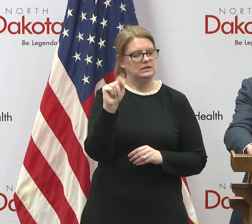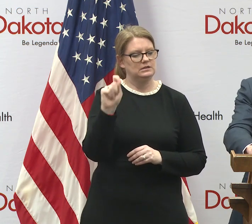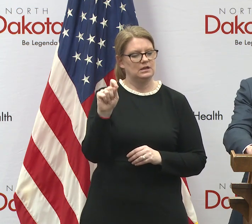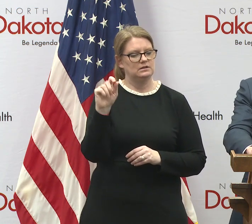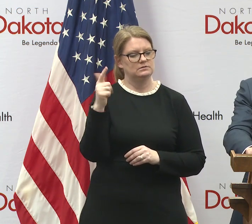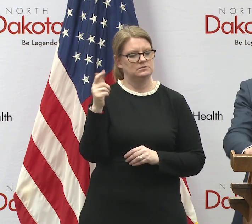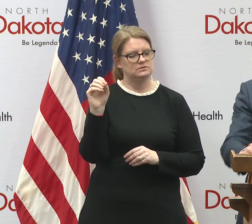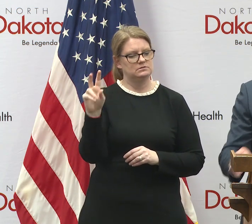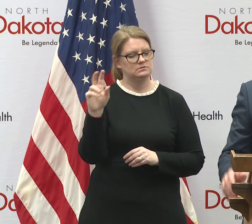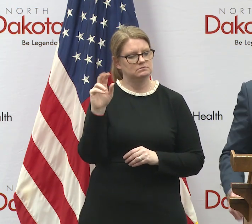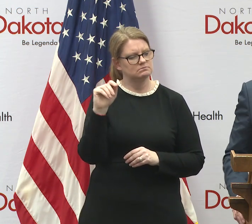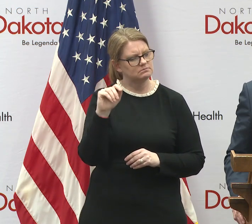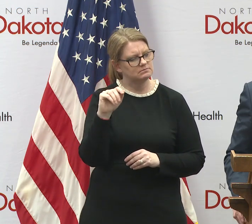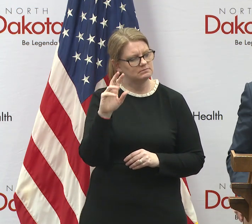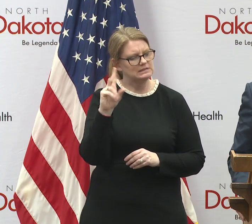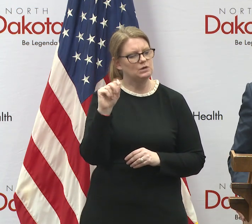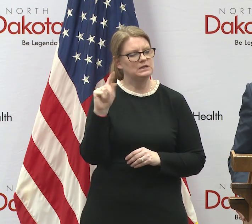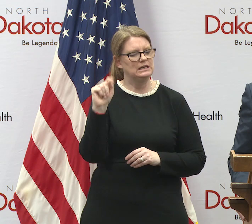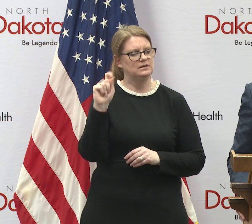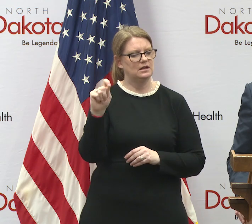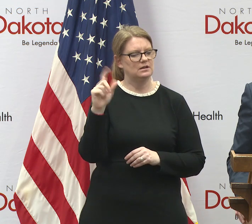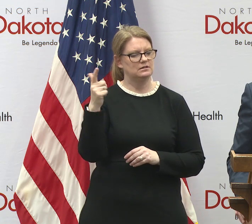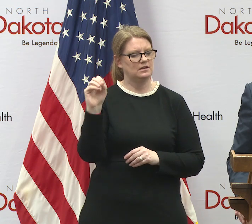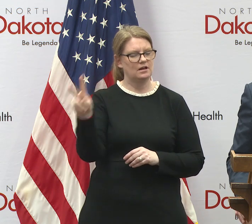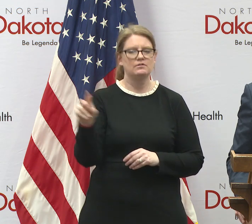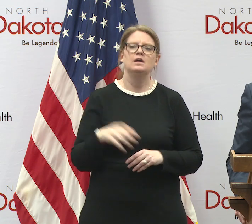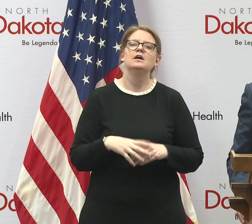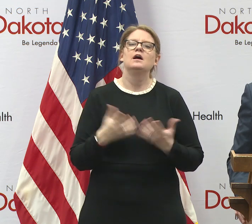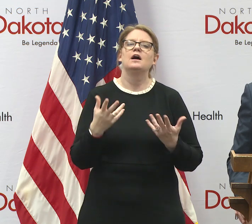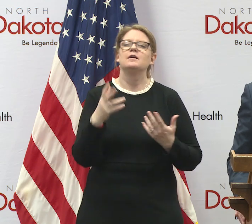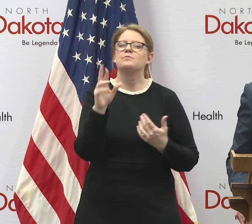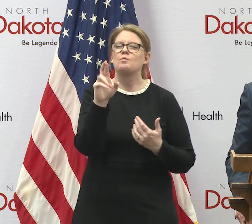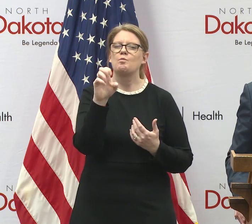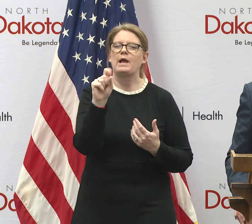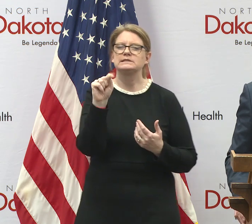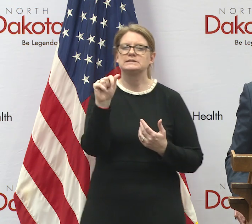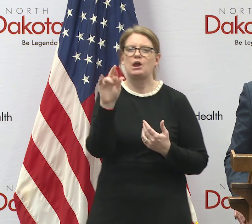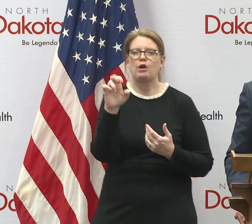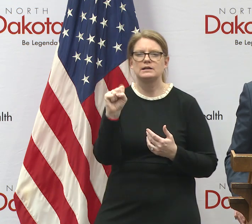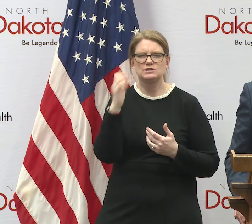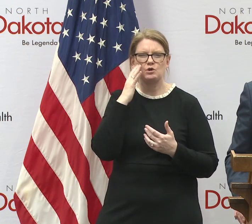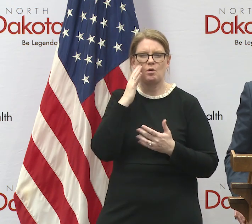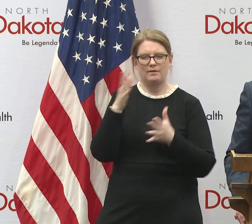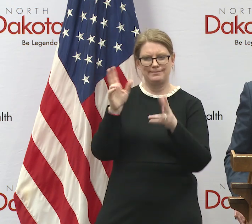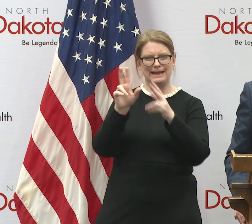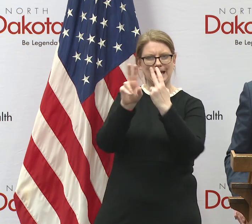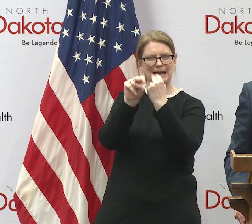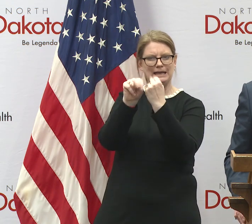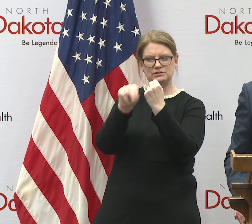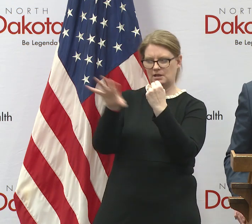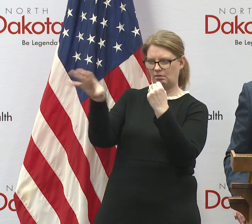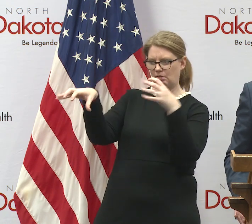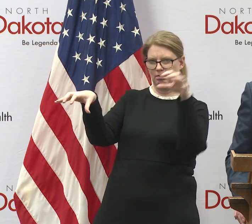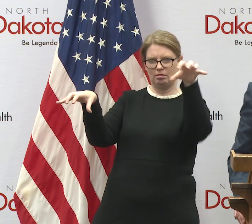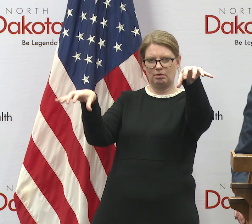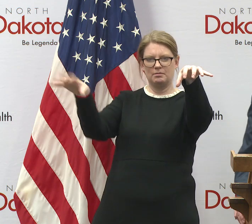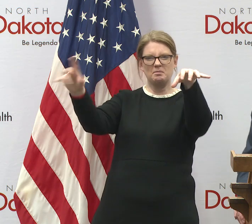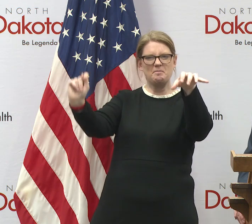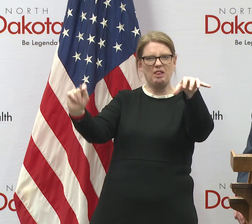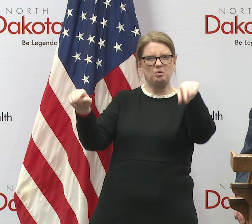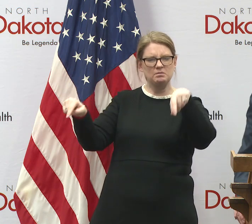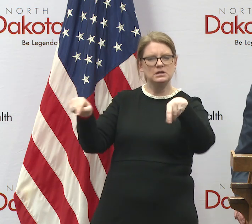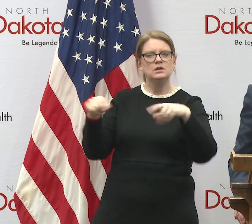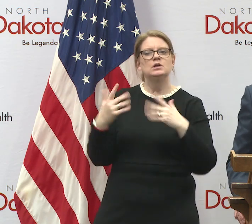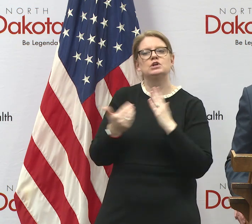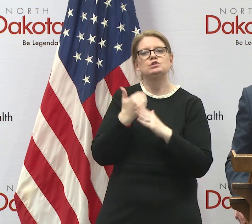dot.nd.gov is on those. Rest areas, we've been talking about those every day. We've got new schedule updates from